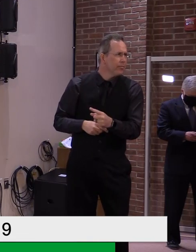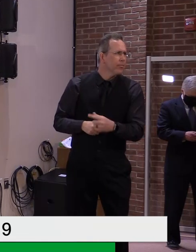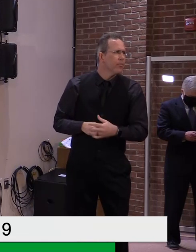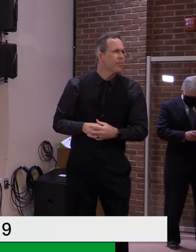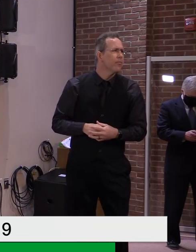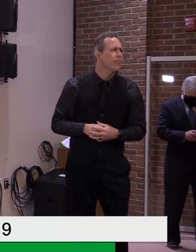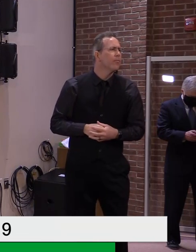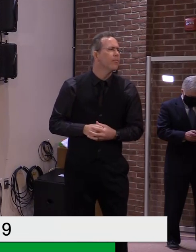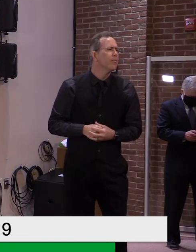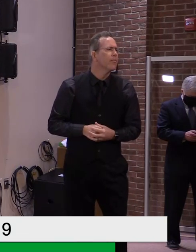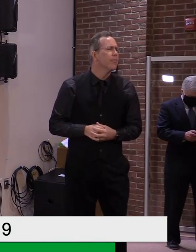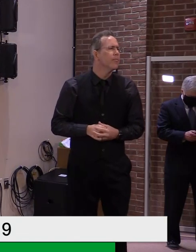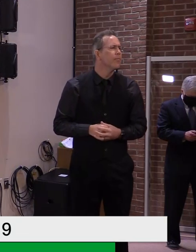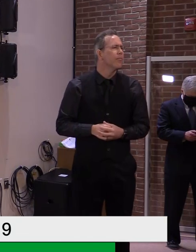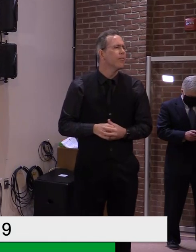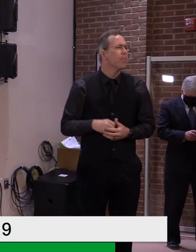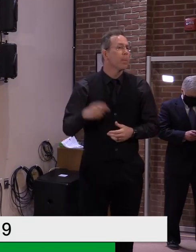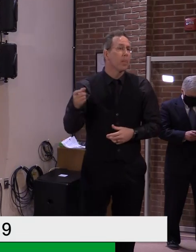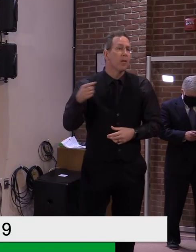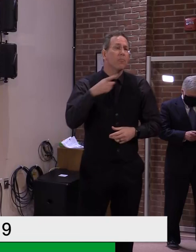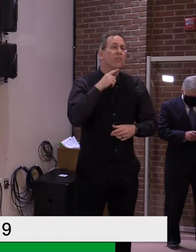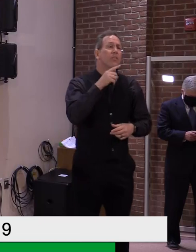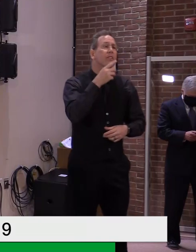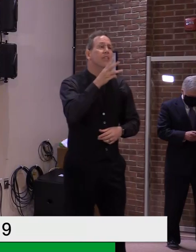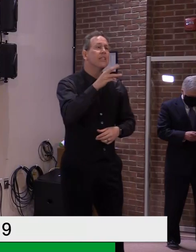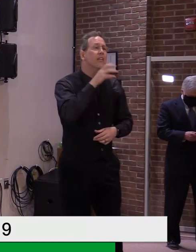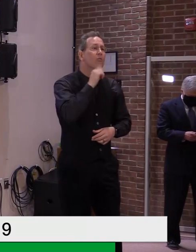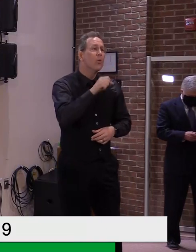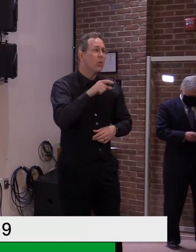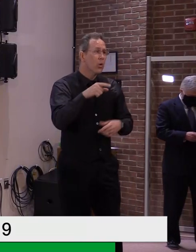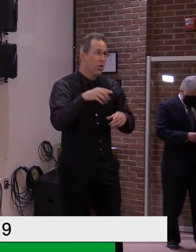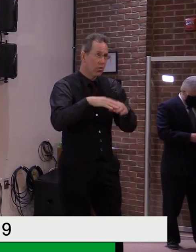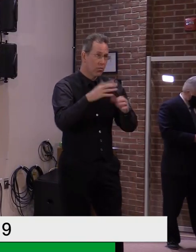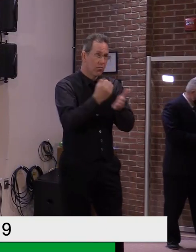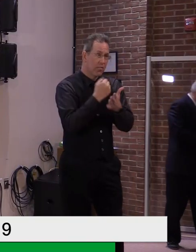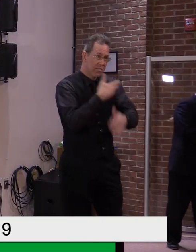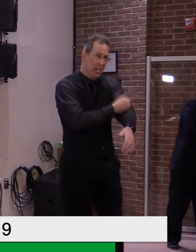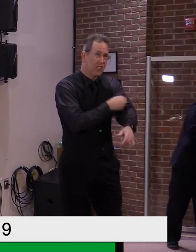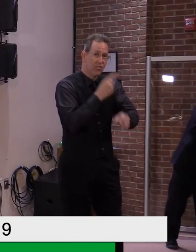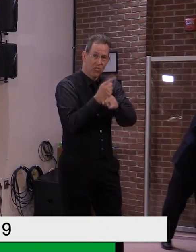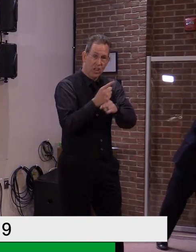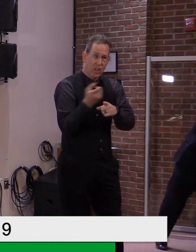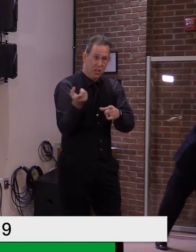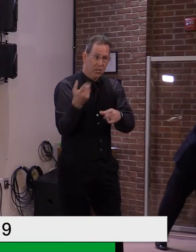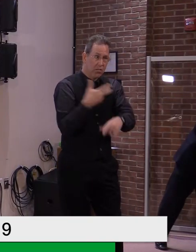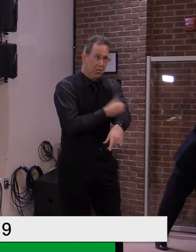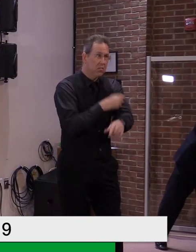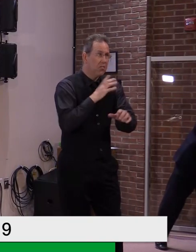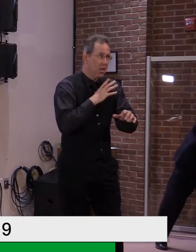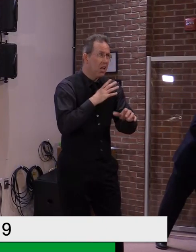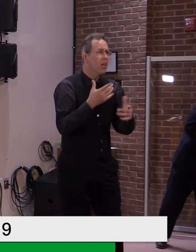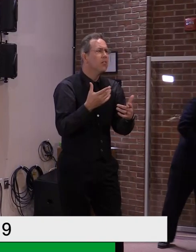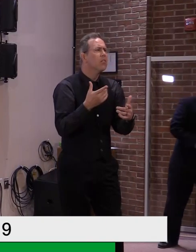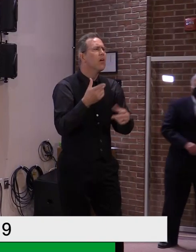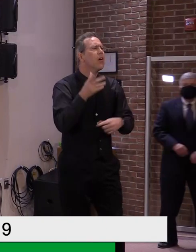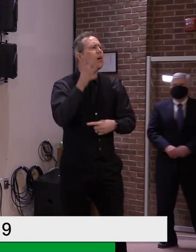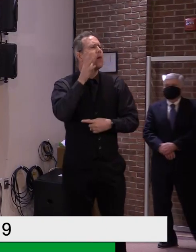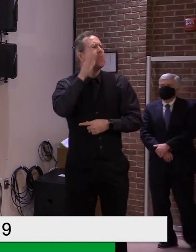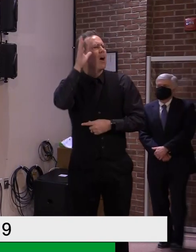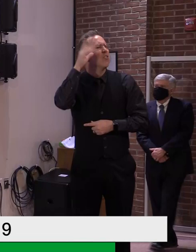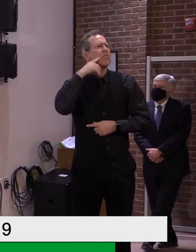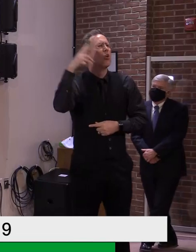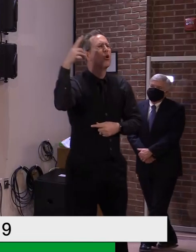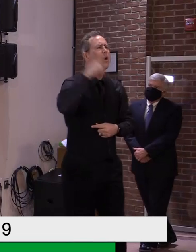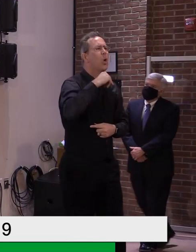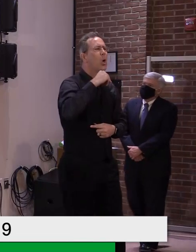are eligible under certain conditions. If the parent is opposed to the kid getting the vaccine, but the kid wants it, what happens in that situation? Can